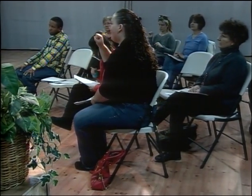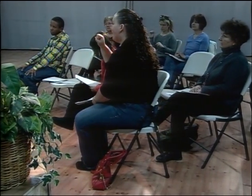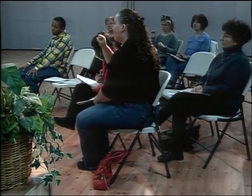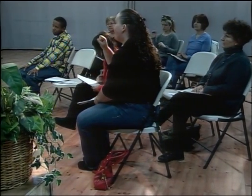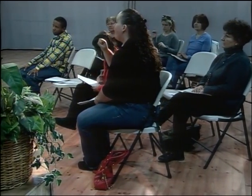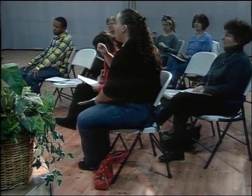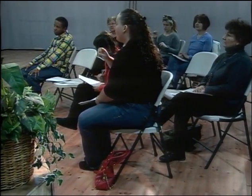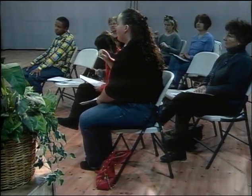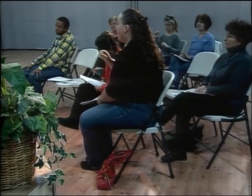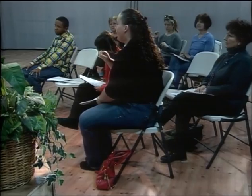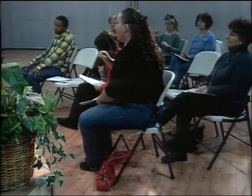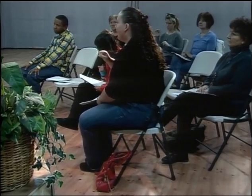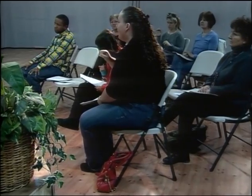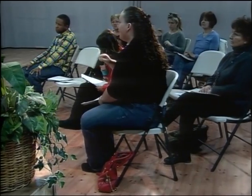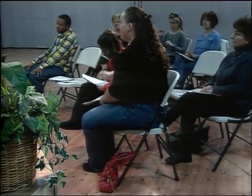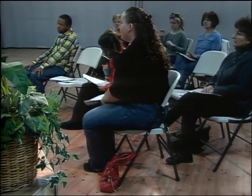J-A-D-E. Yeah. Okay, good.